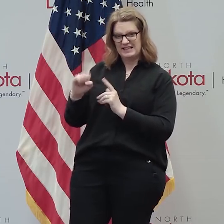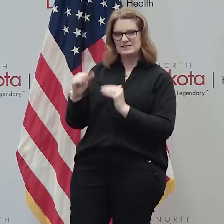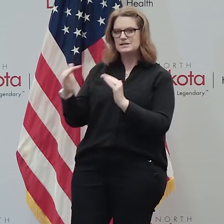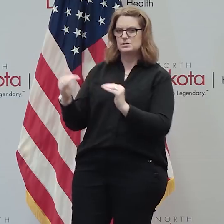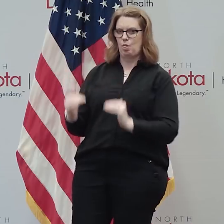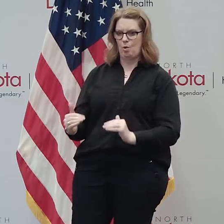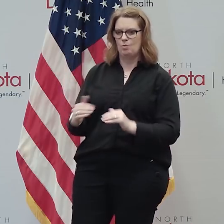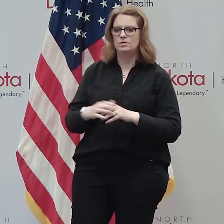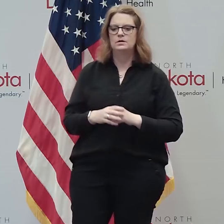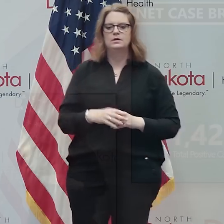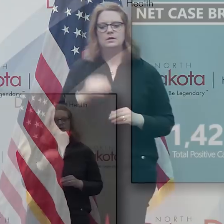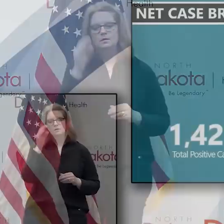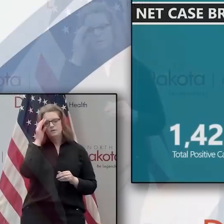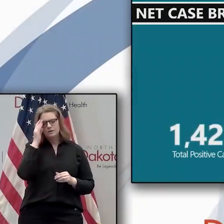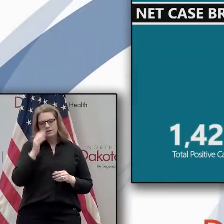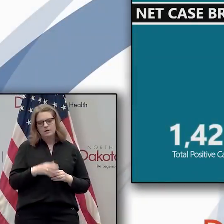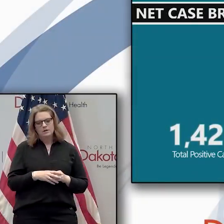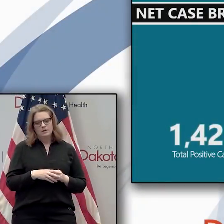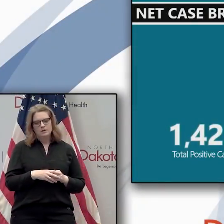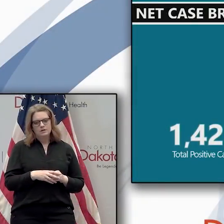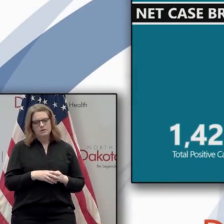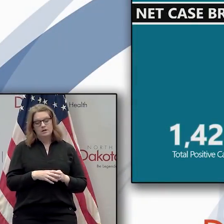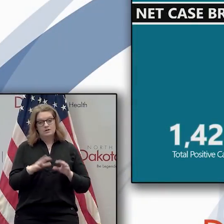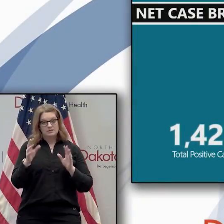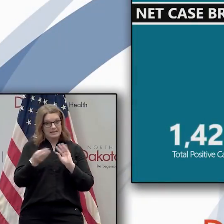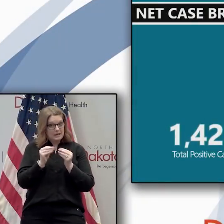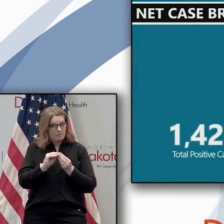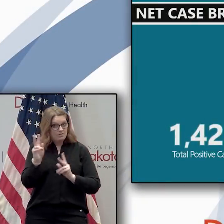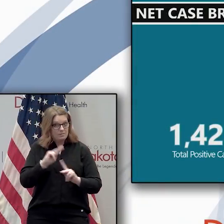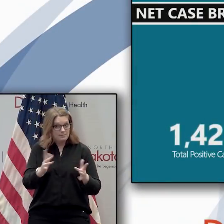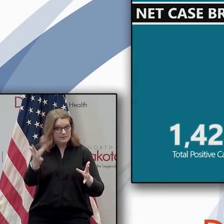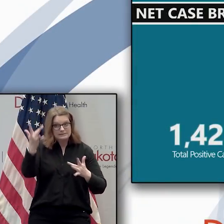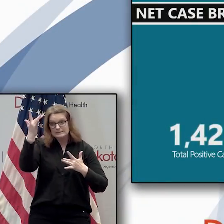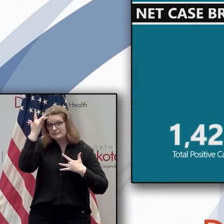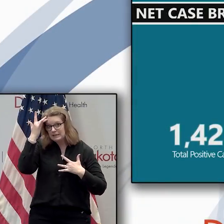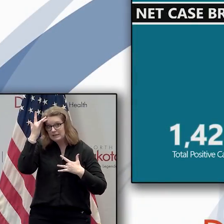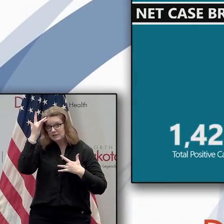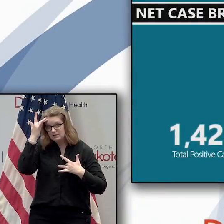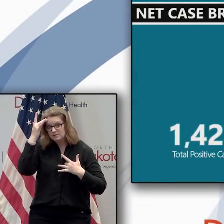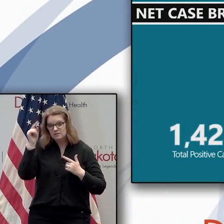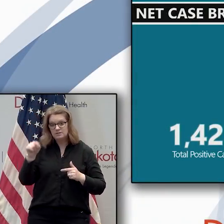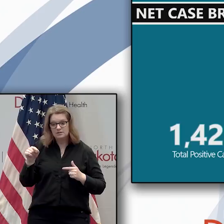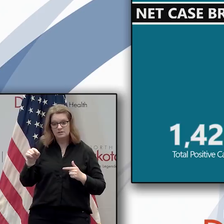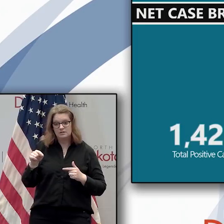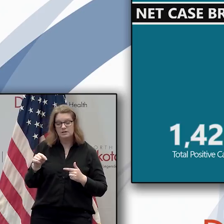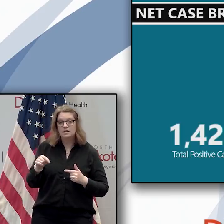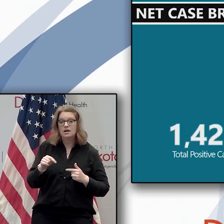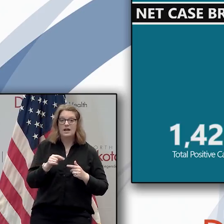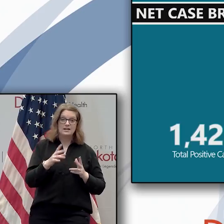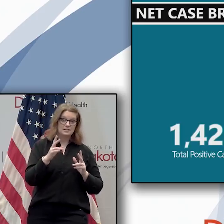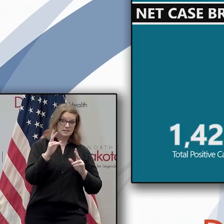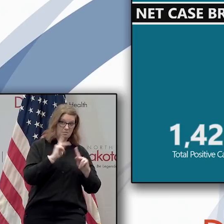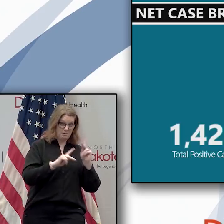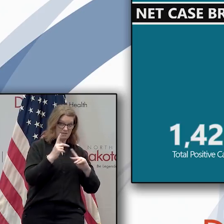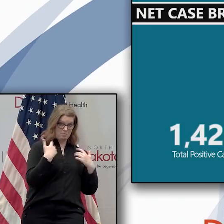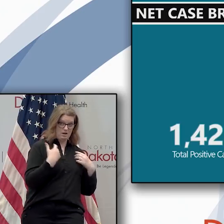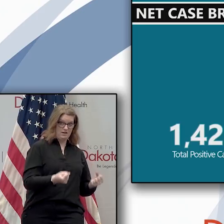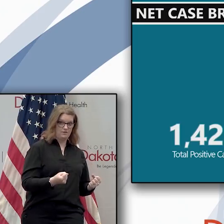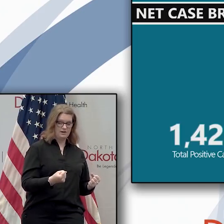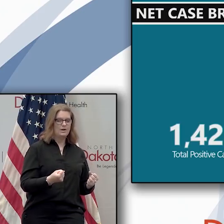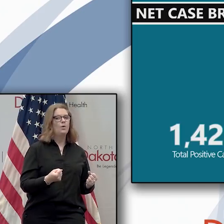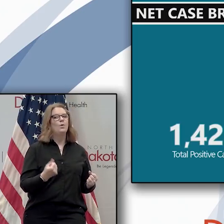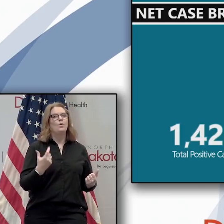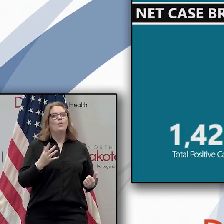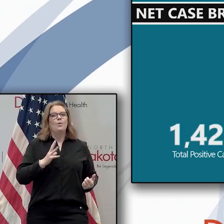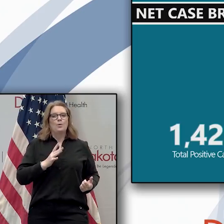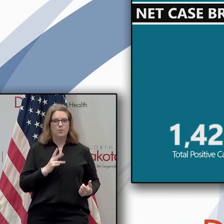in terms of active cases versus recovered, today is a highlight day because this is a day we have been waiting for